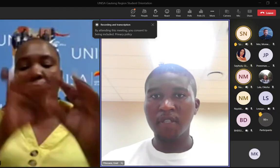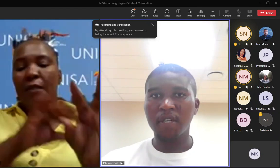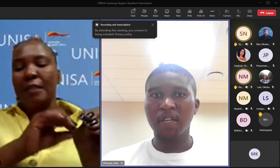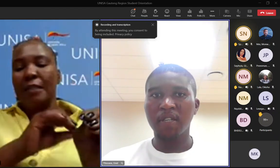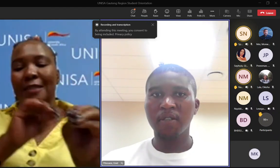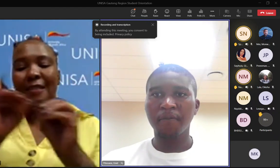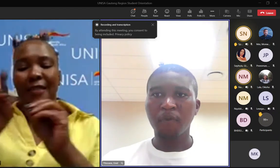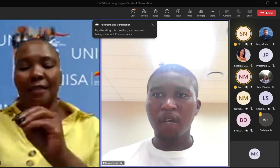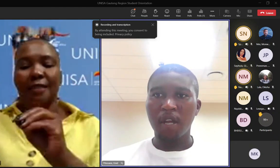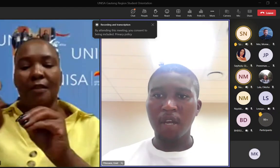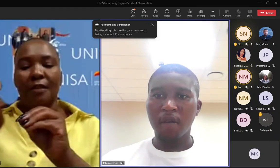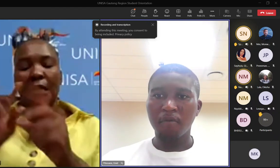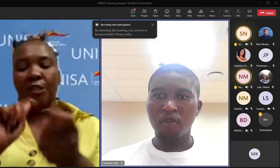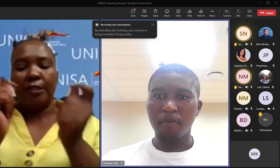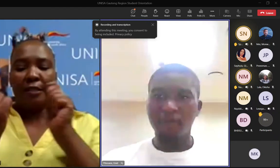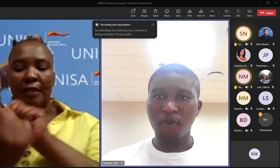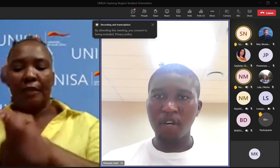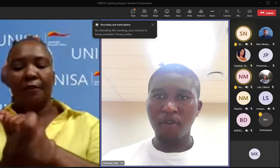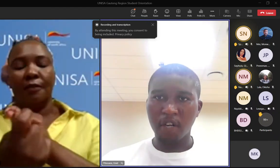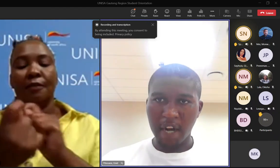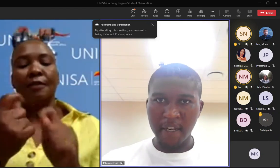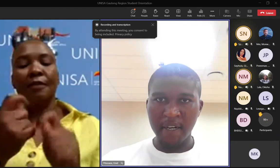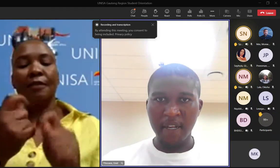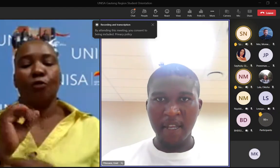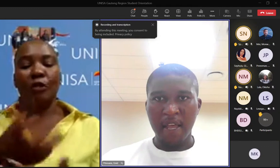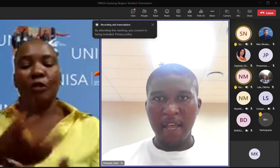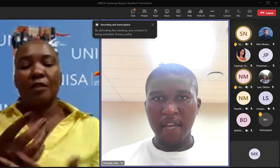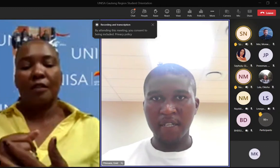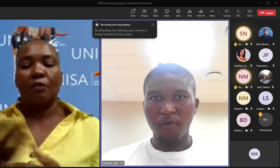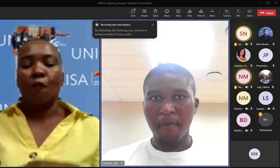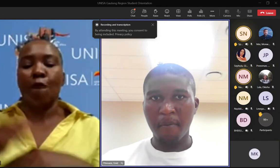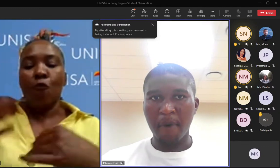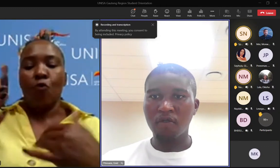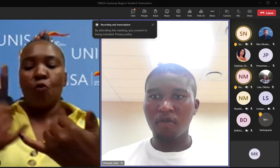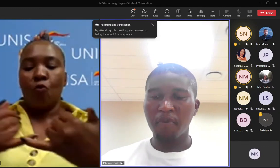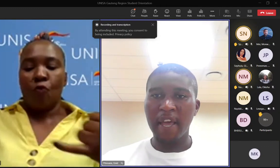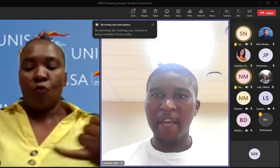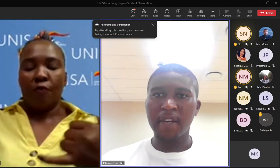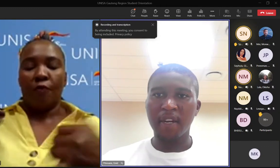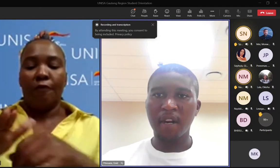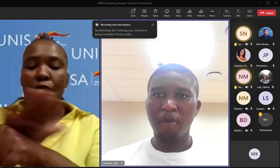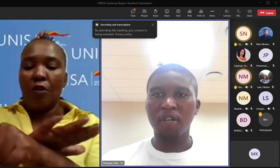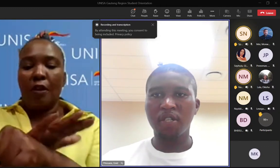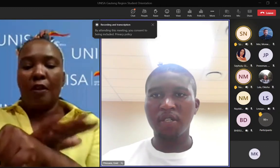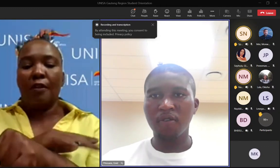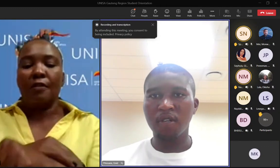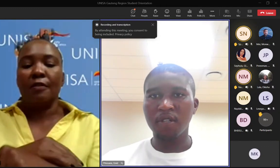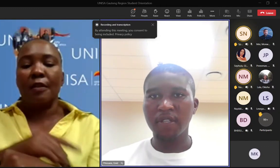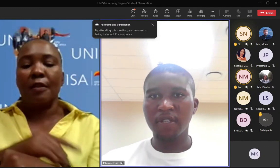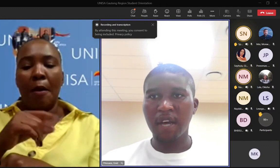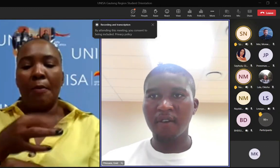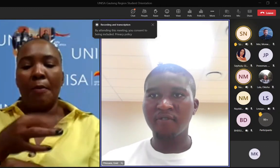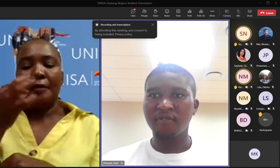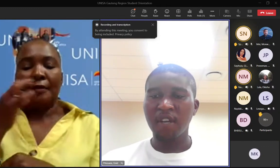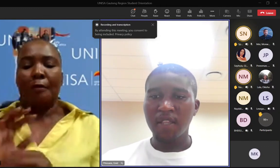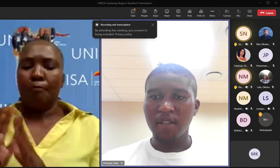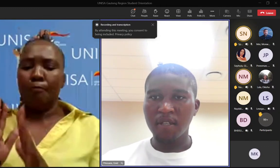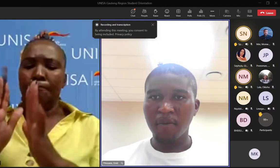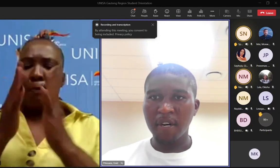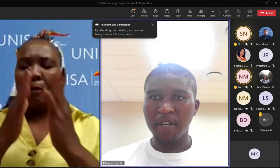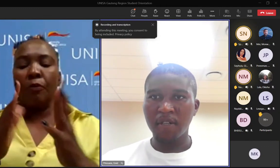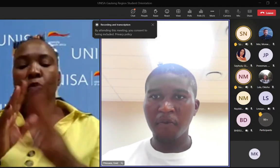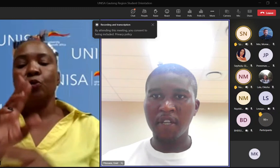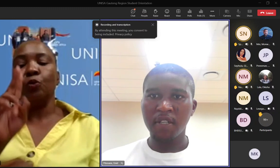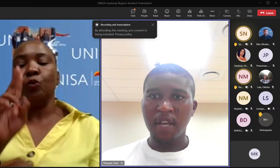changed it has Fosters um to be fully online and I must comprehend and applaud the Universal Staff